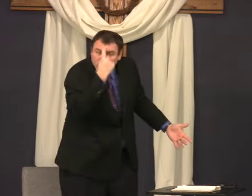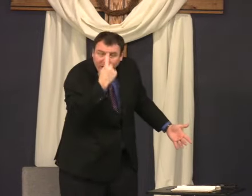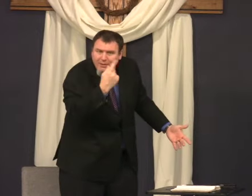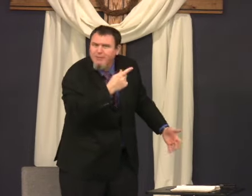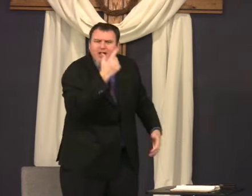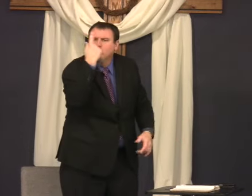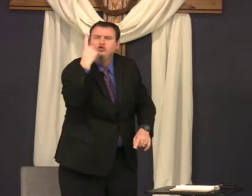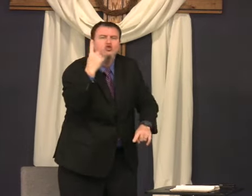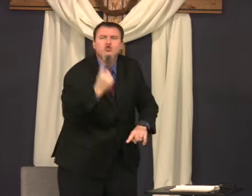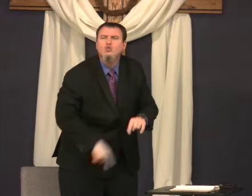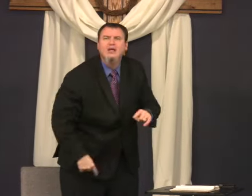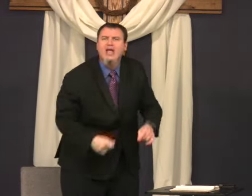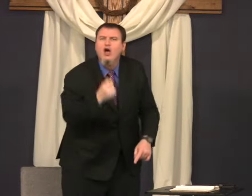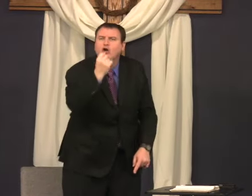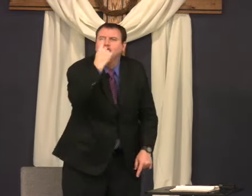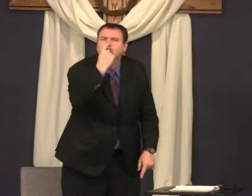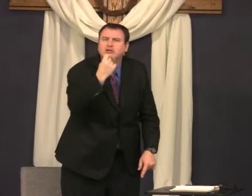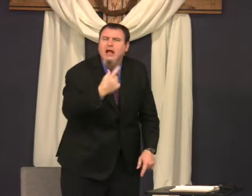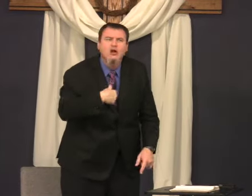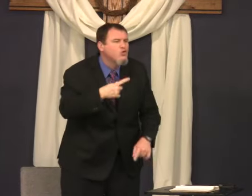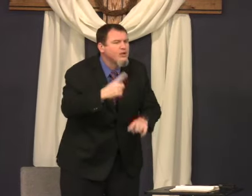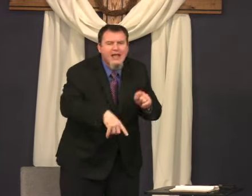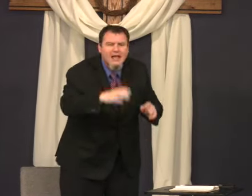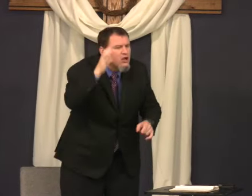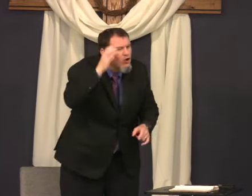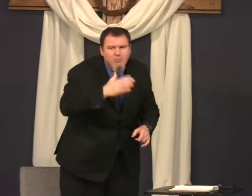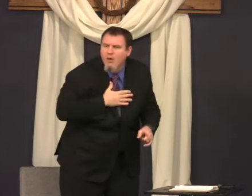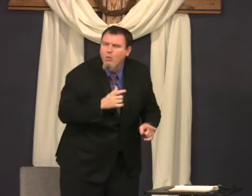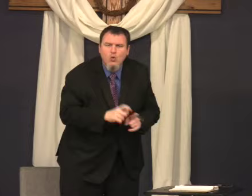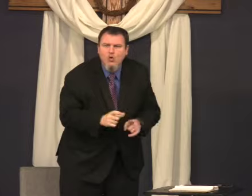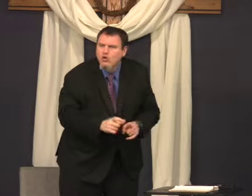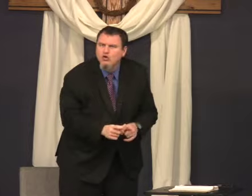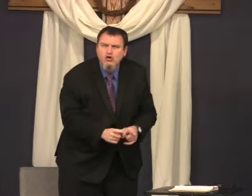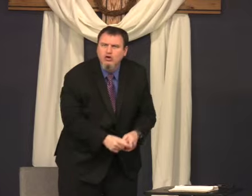Why don't you understand my speech? Because you can't hear my words.